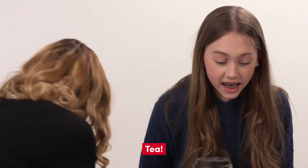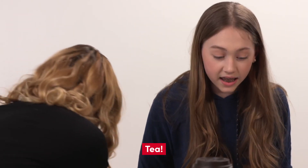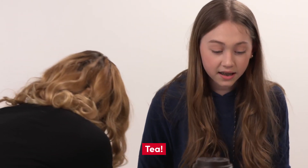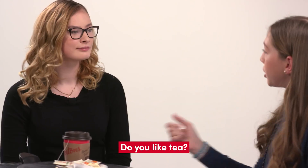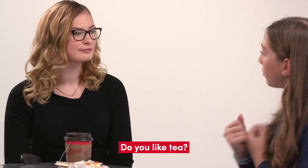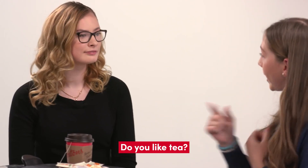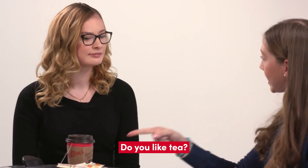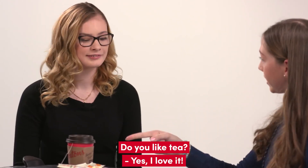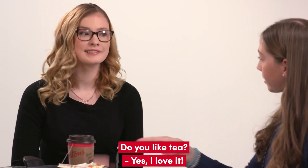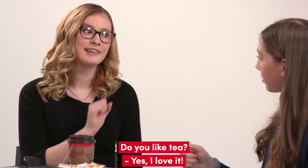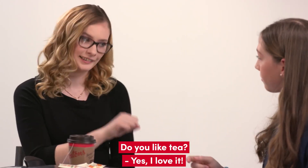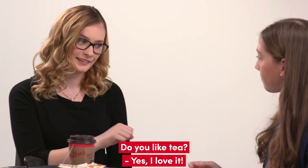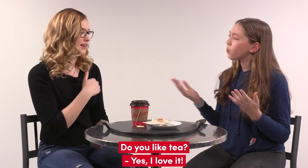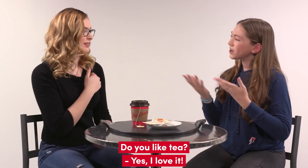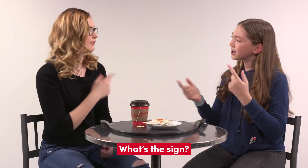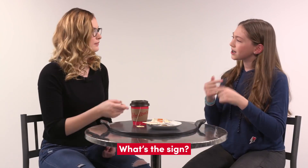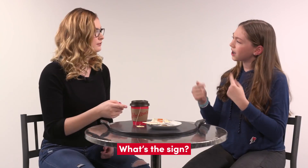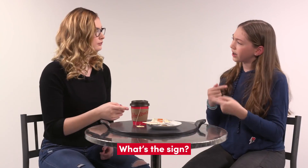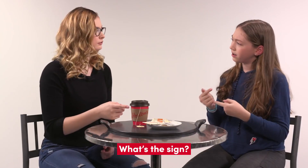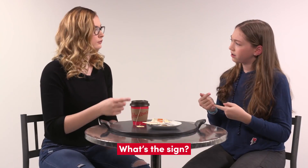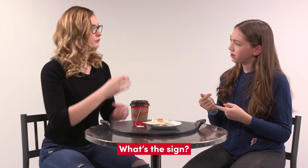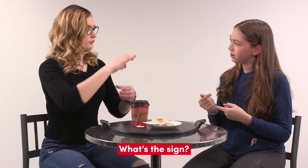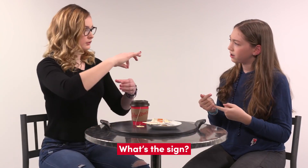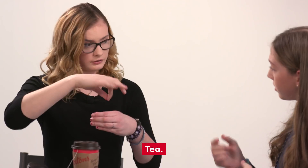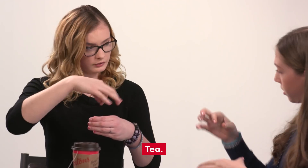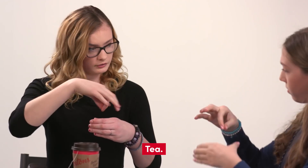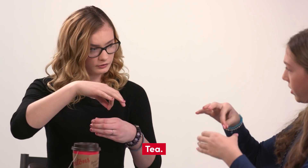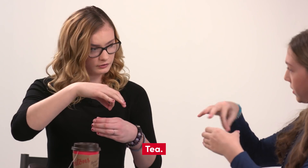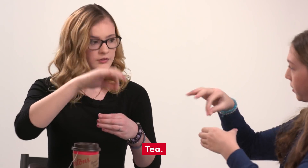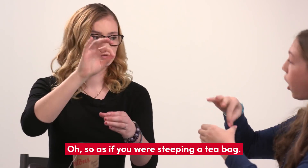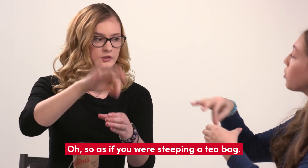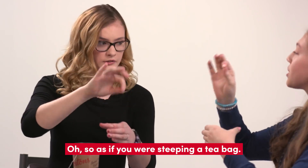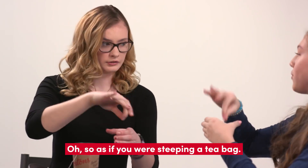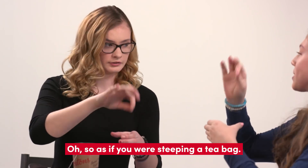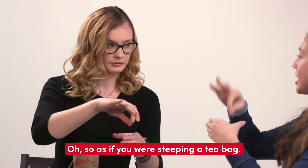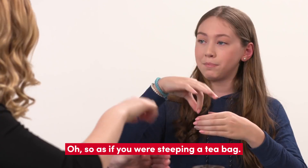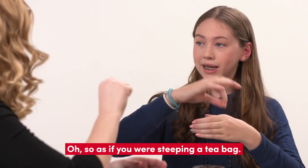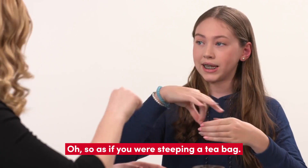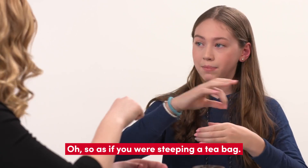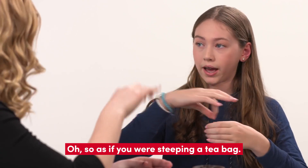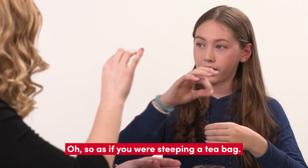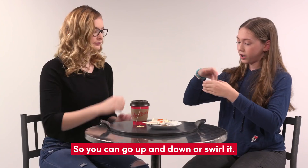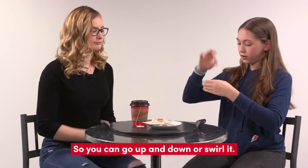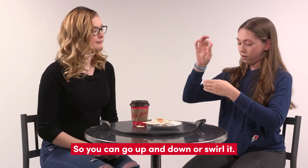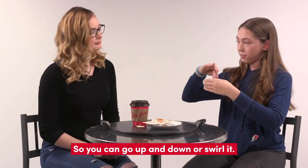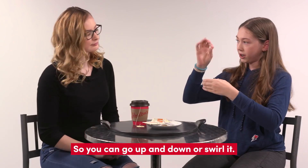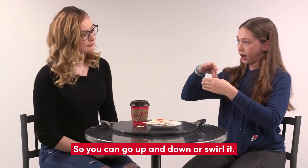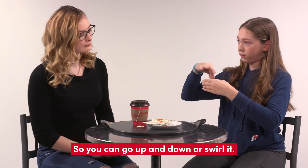Tea. Do you like tea? What's the sign? So if you, so as if you were steeping a tea bag. So you can either go up or down